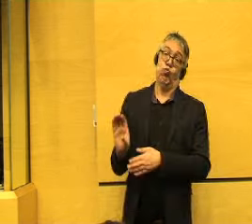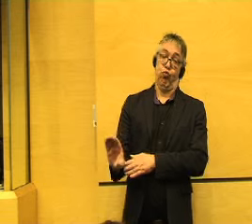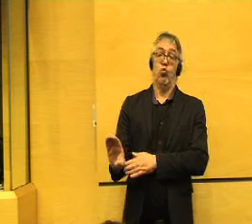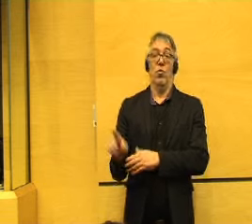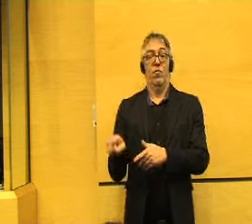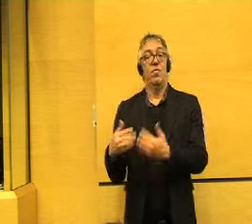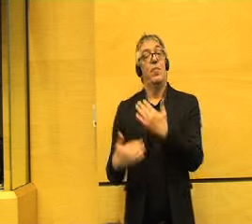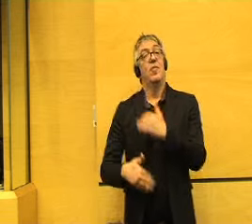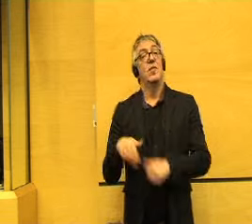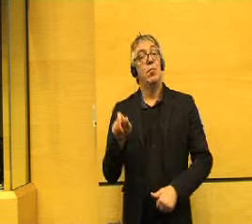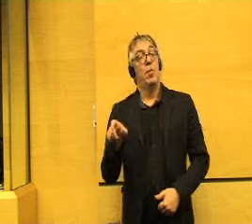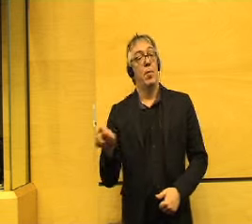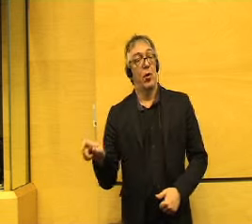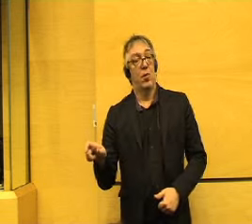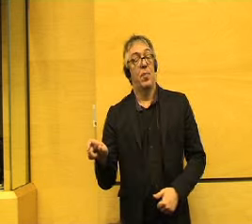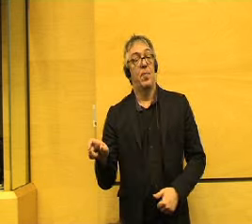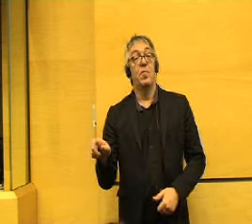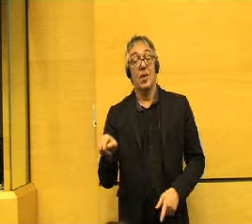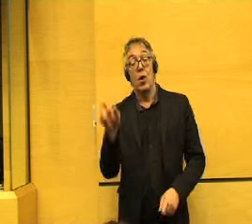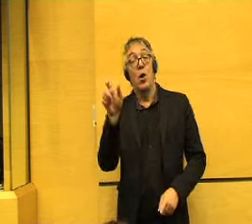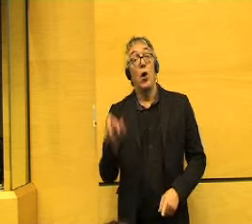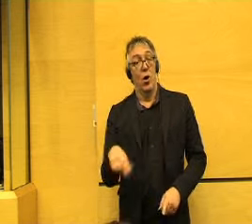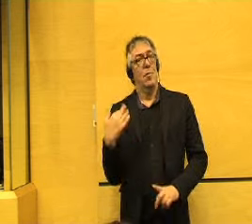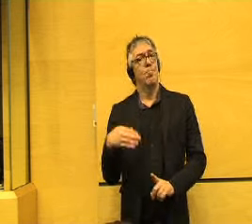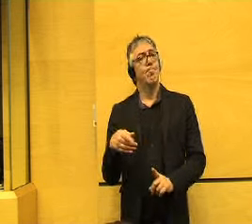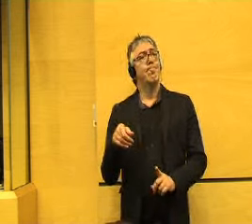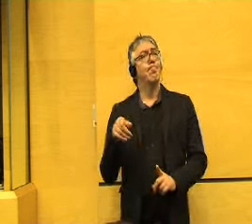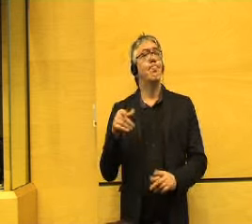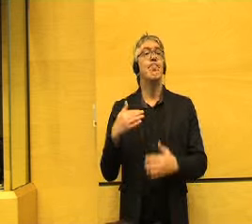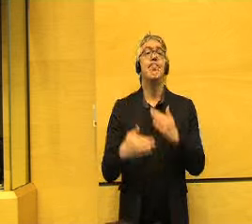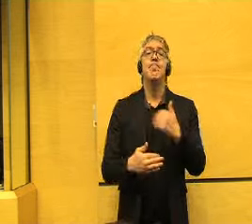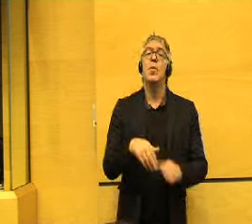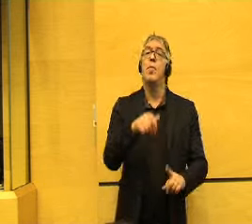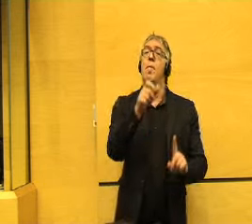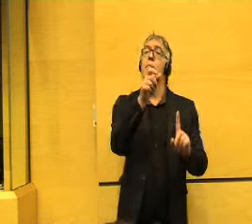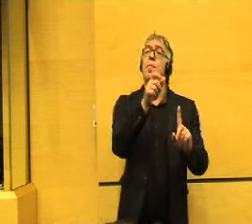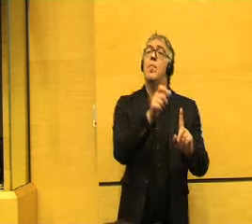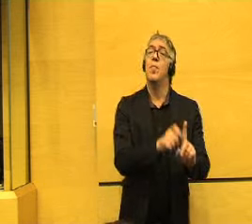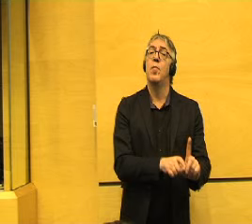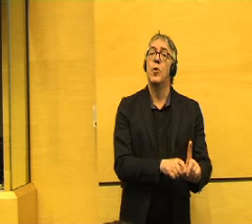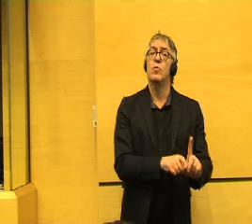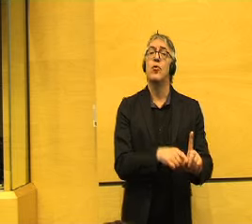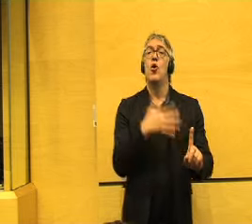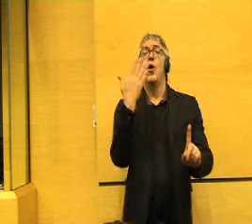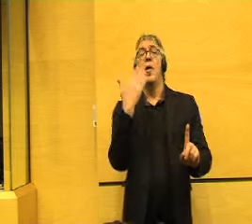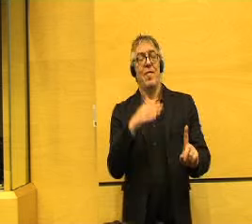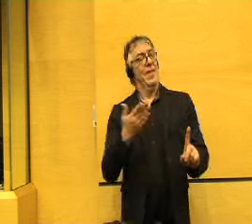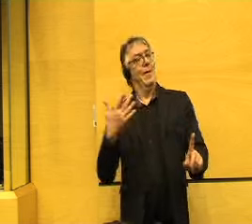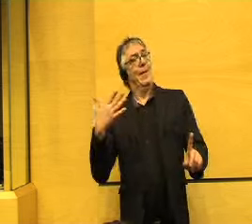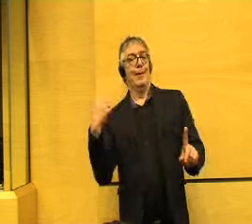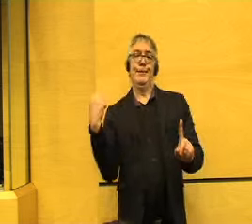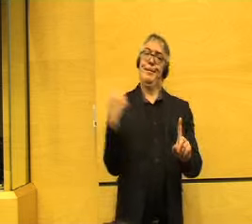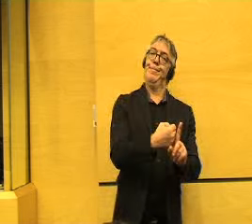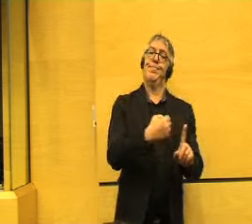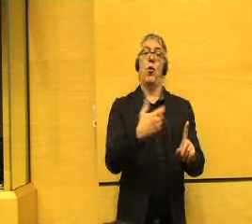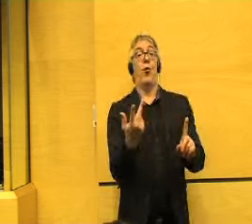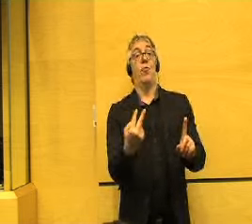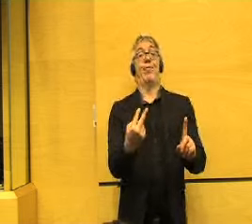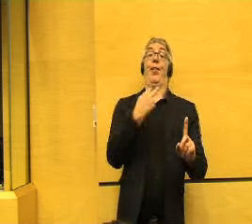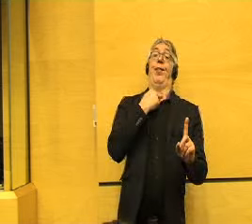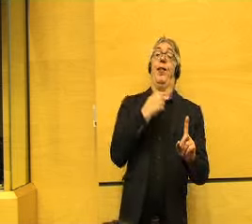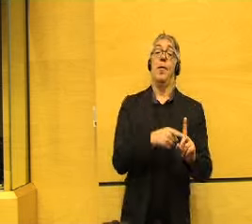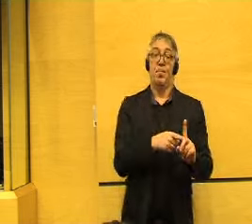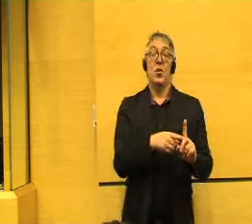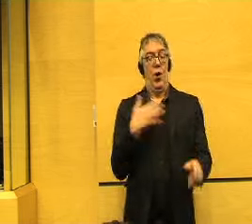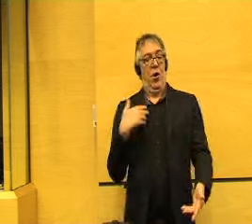with disabilities who are victims of various criminal offences. Recently, the Justice